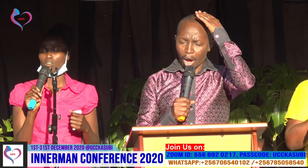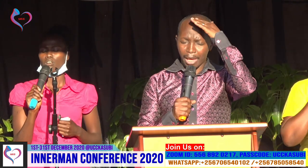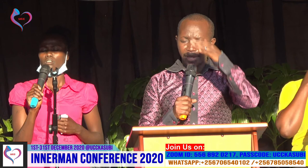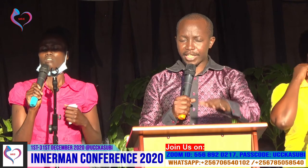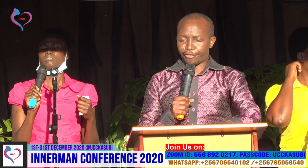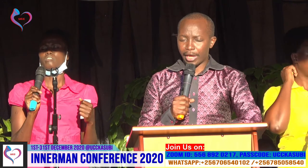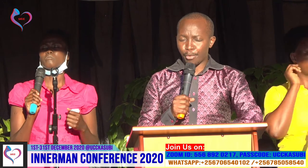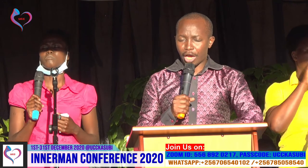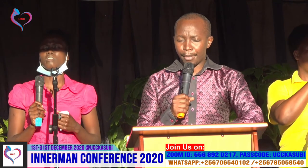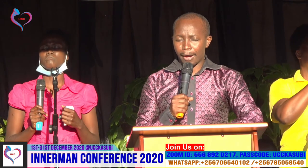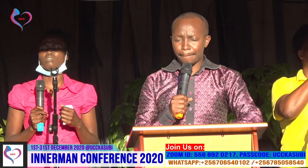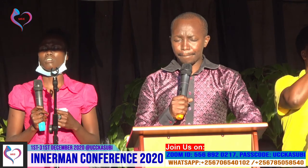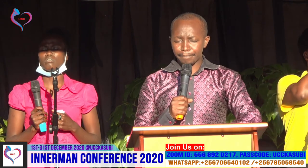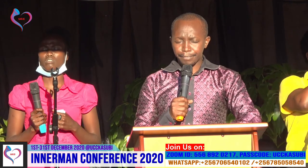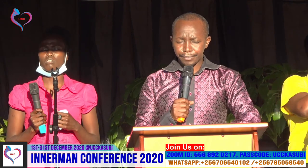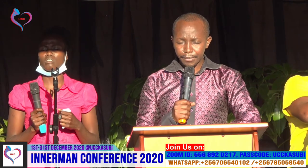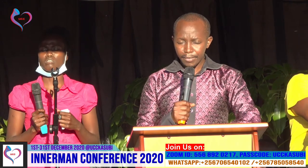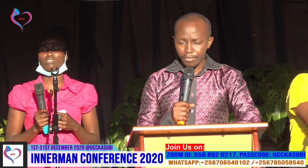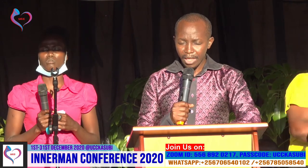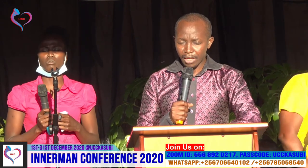Kuyana kwa memeza fe Mukama,